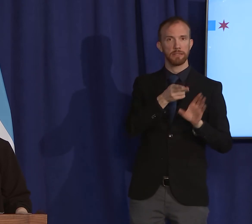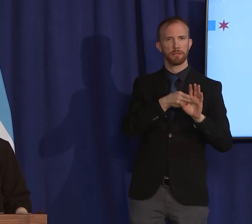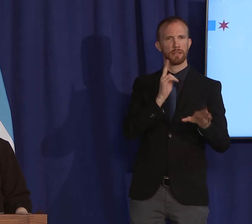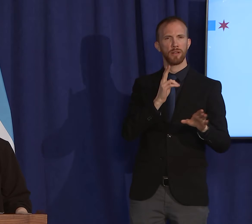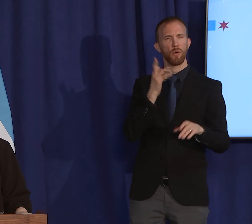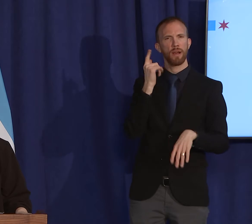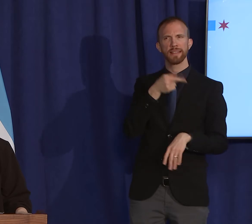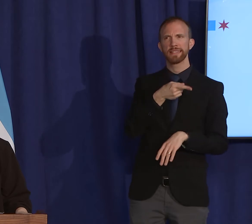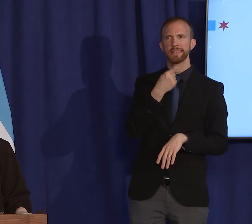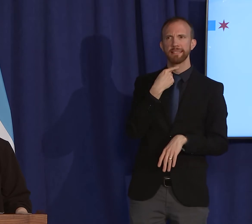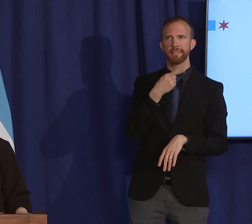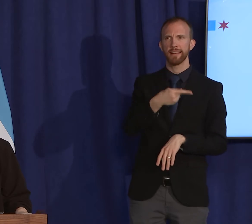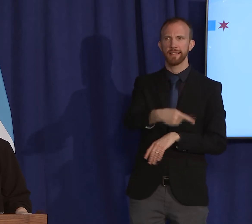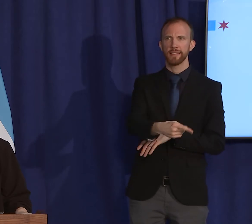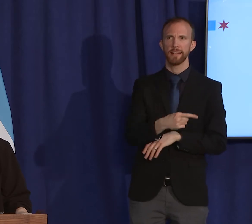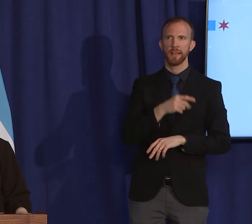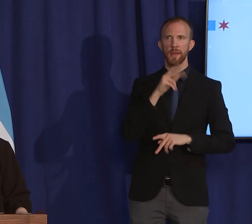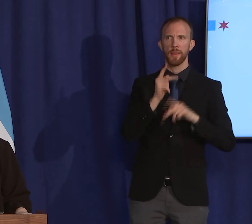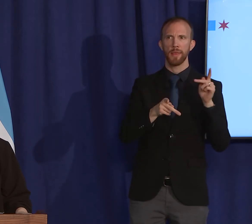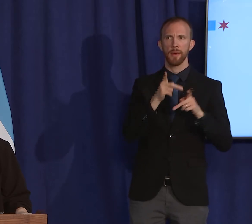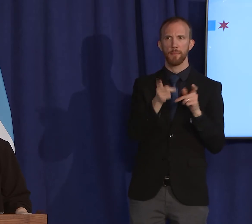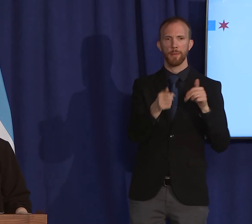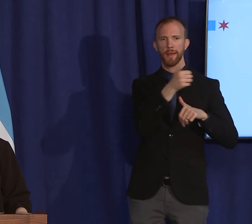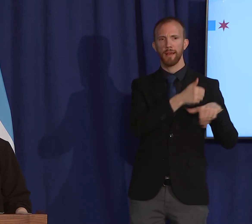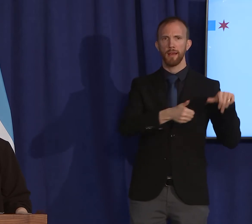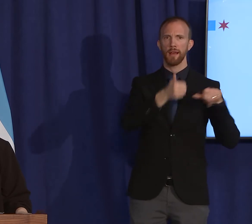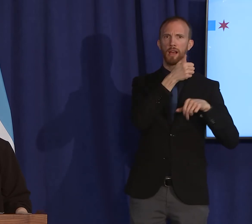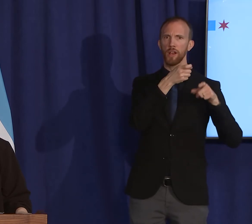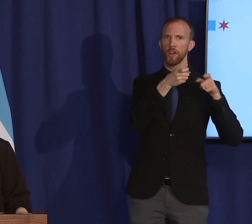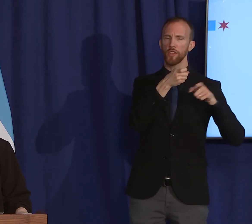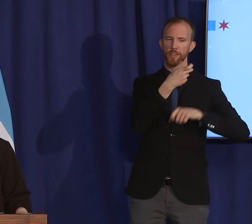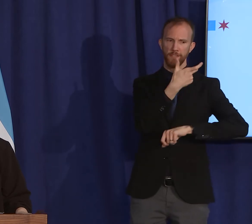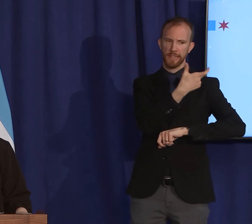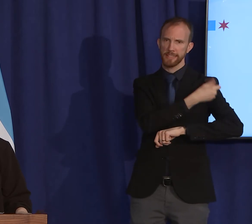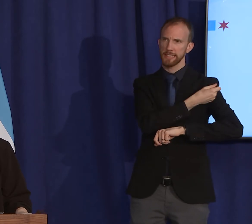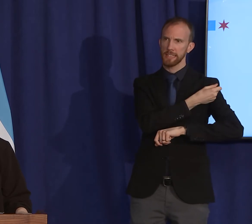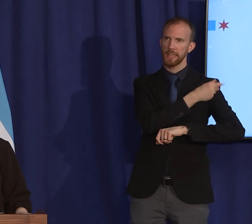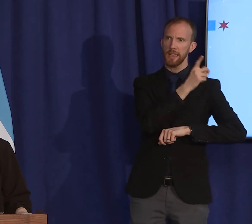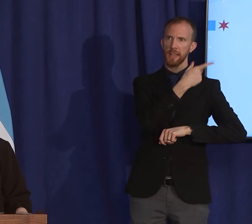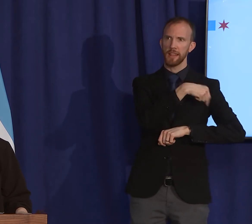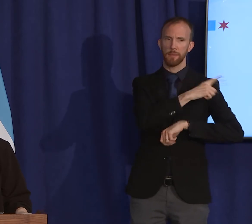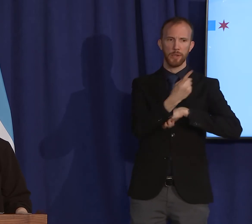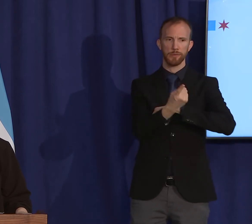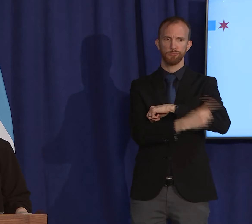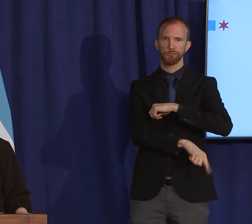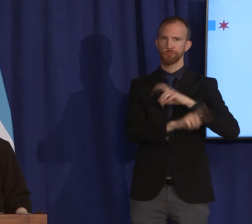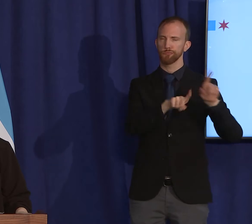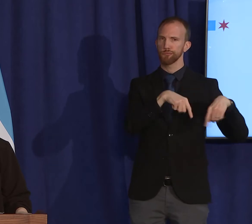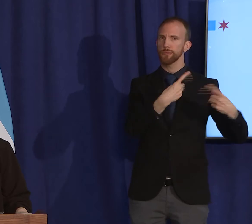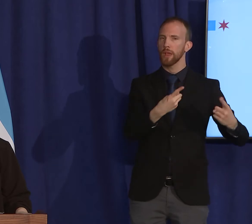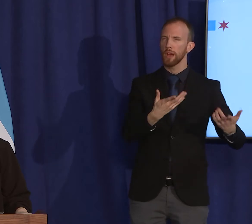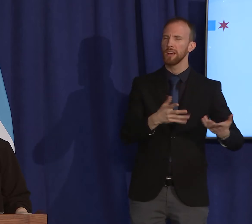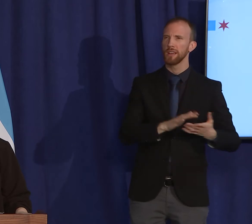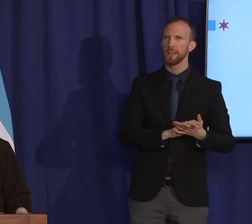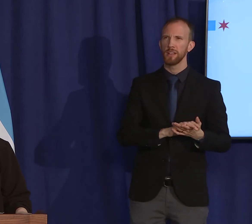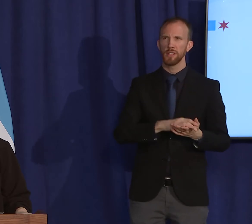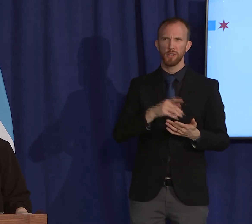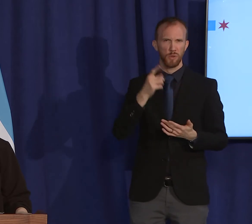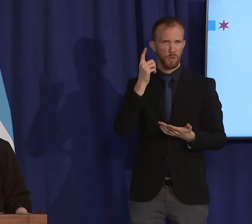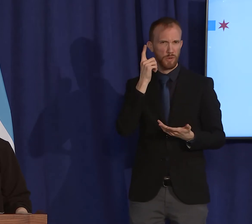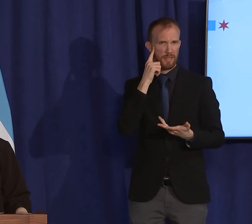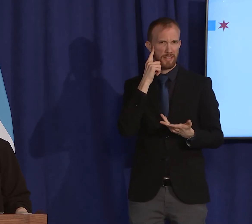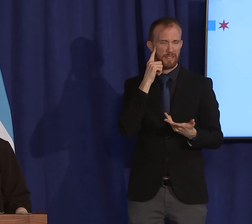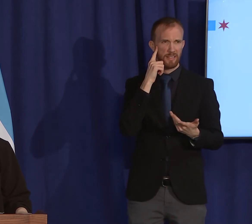of how those who are in charge of those vaccines have been reprimanded at this point. Do you think the signal has been strong